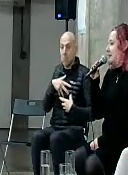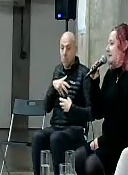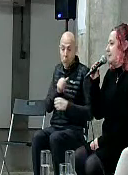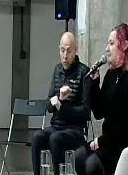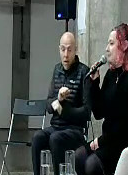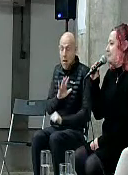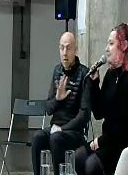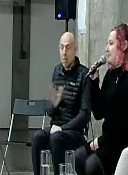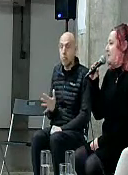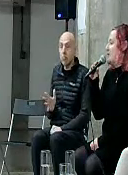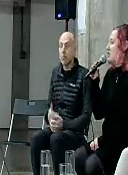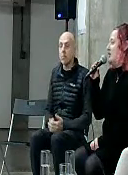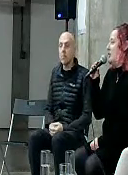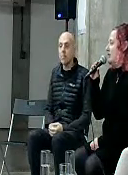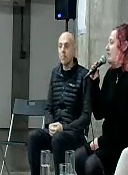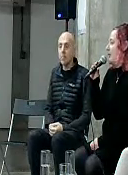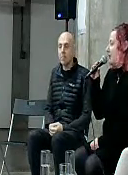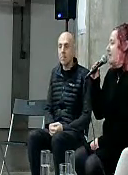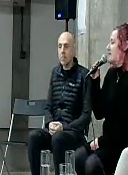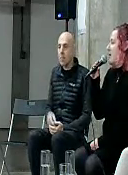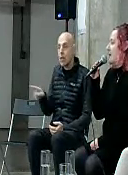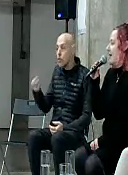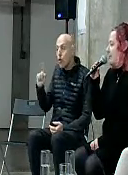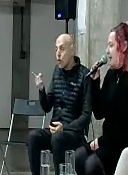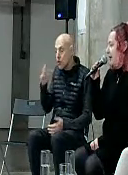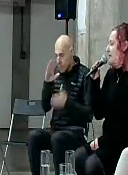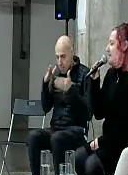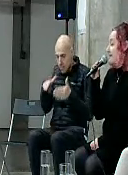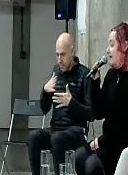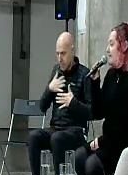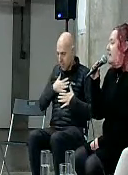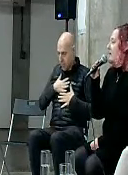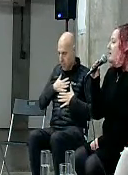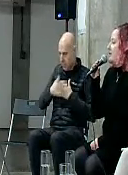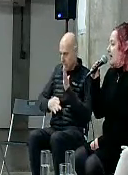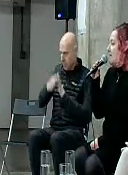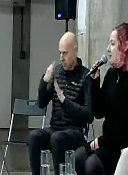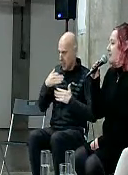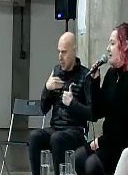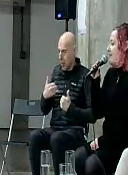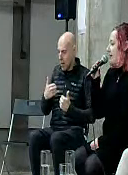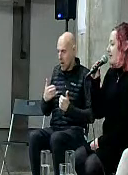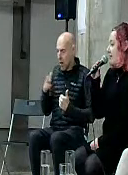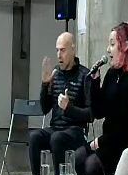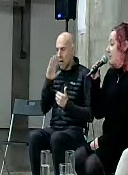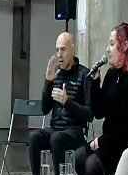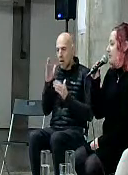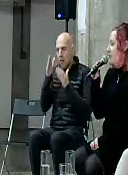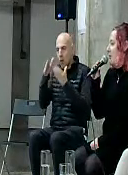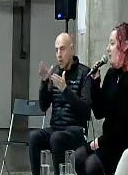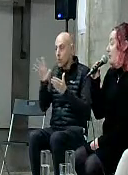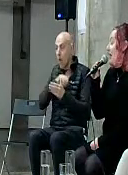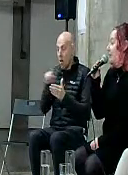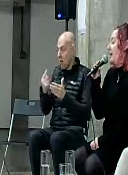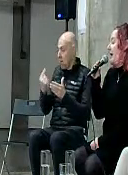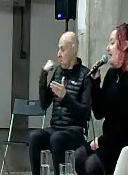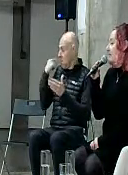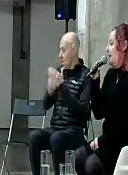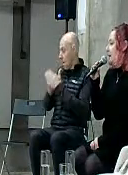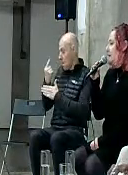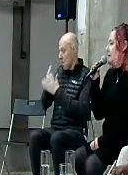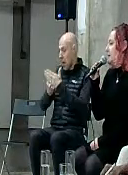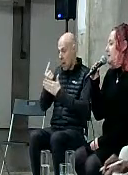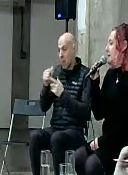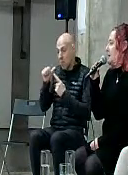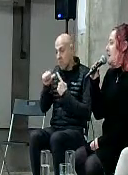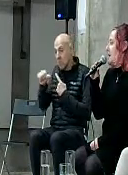little pieces. That she couldn't focus on getting better. Instead, she had to focus on the fact that this happened before and would happen again after